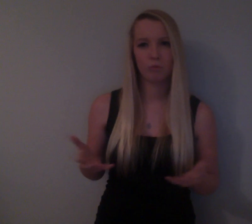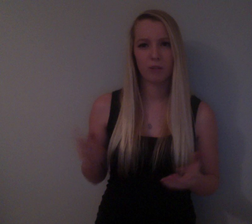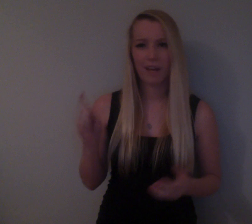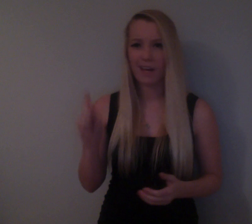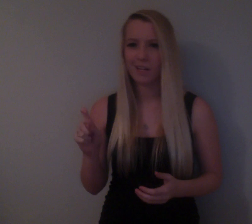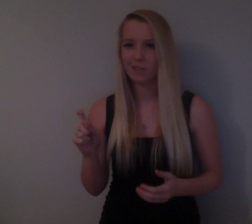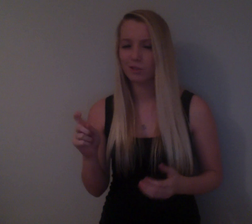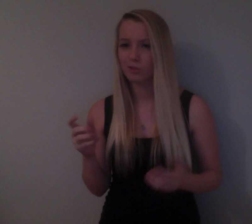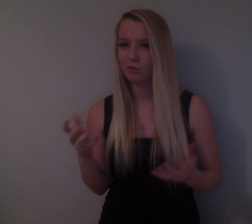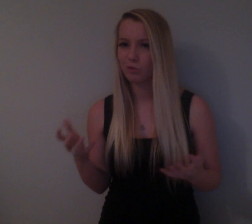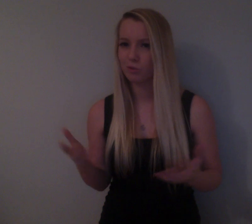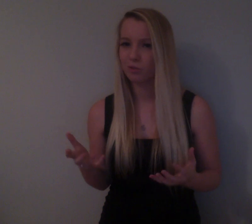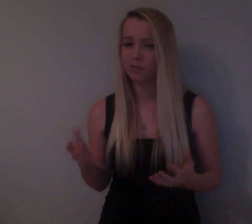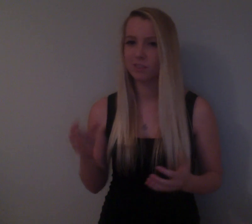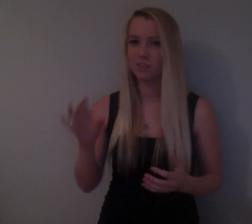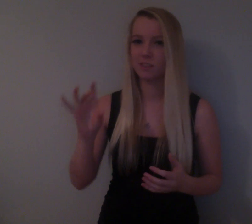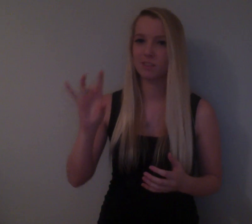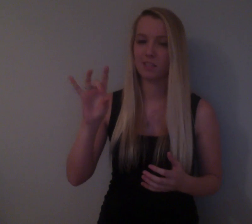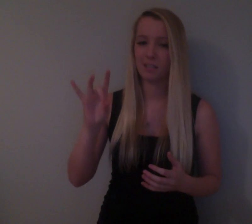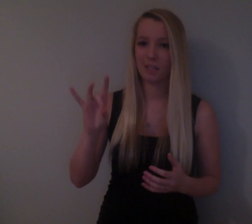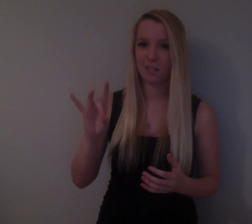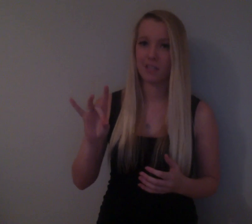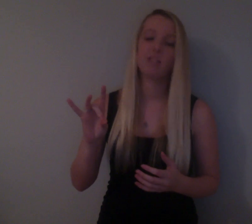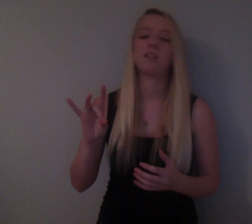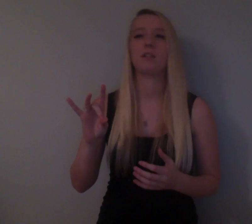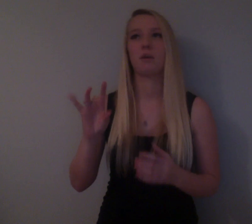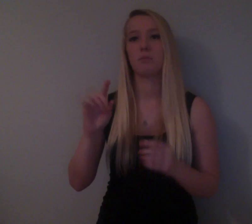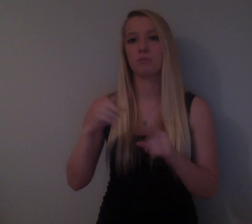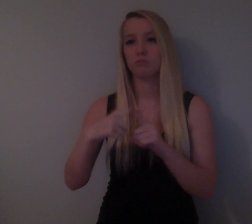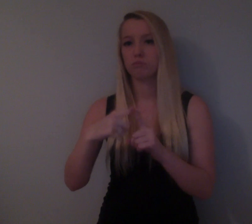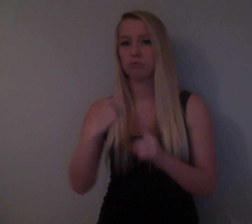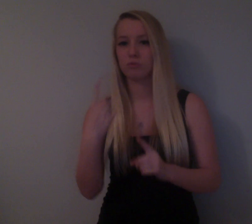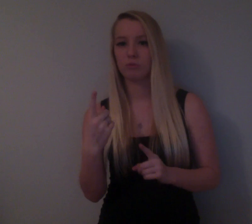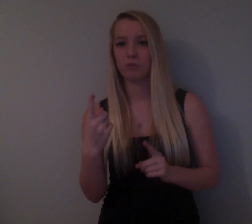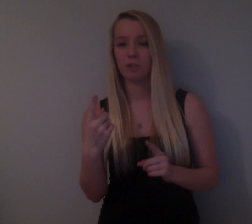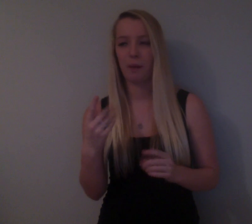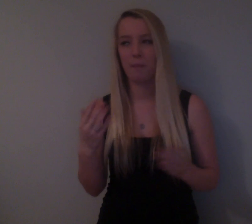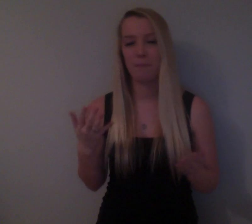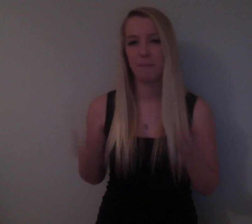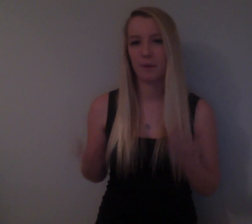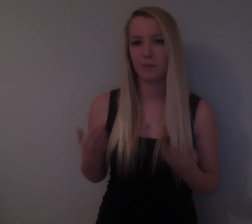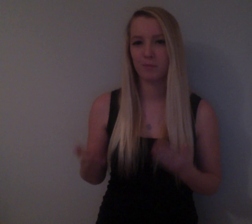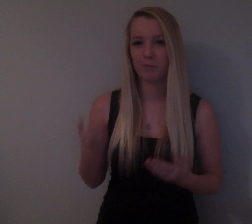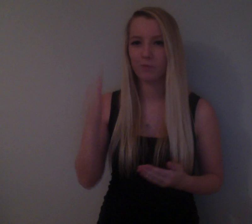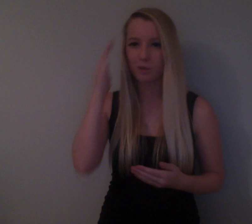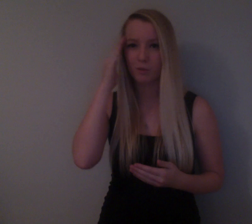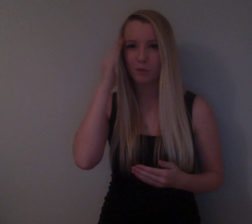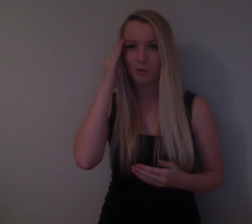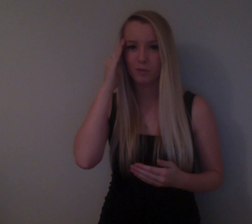is? 8 plus 1. Well, you might already know it. Plus 1 is just the next number. But if we look at the number line, you start at